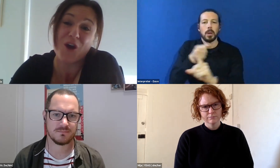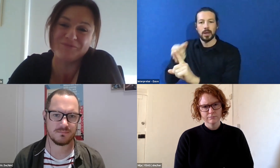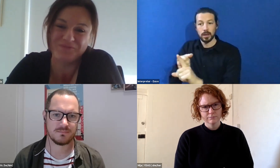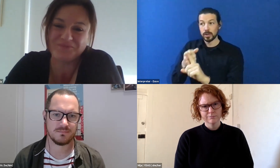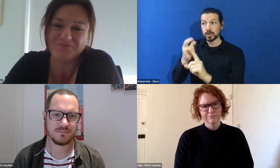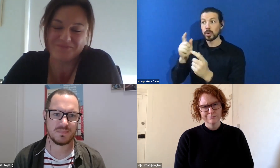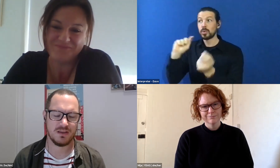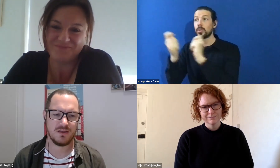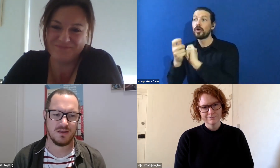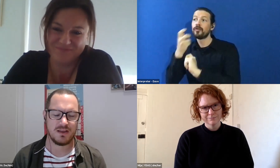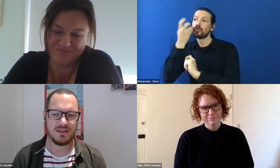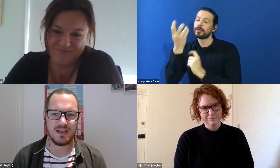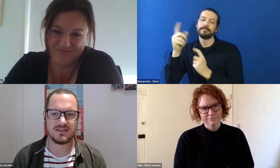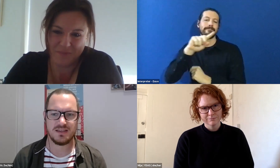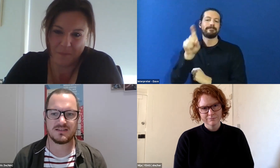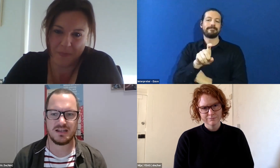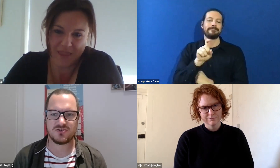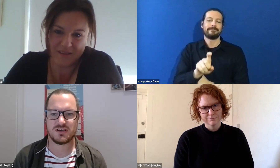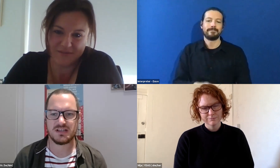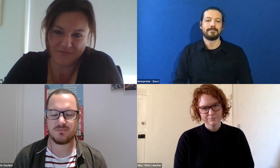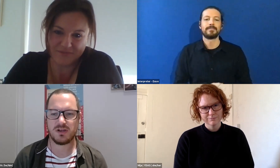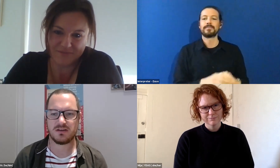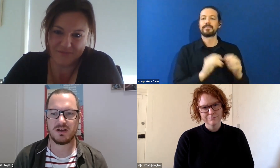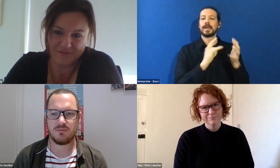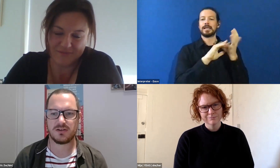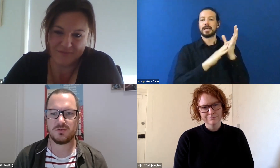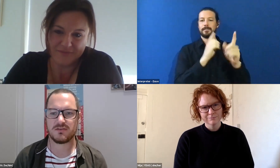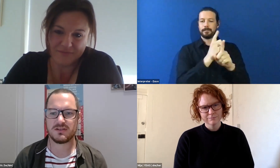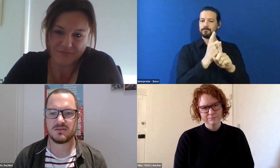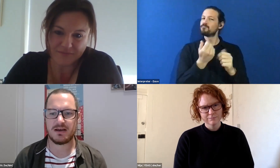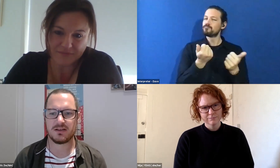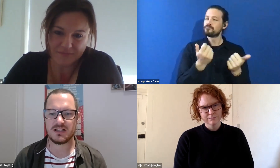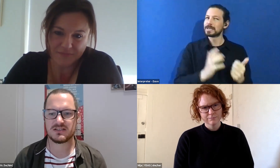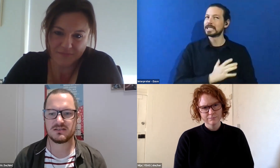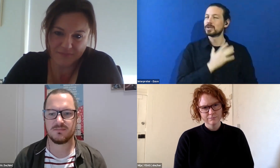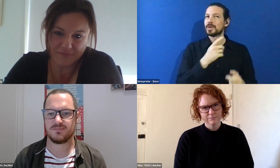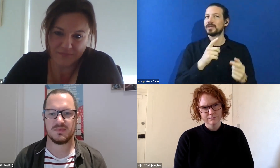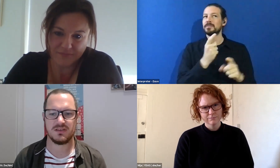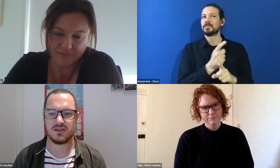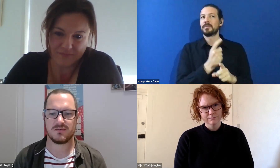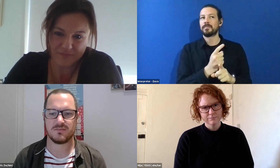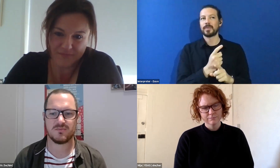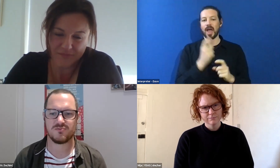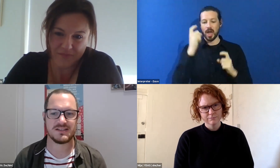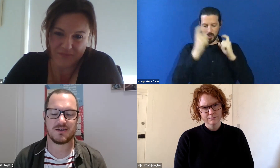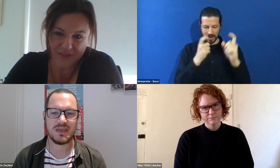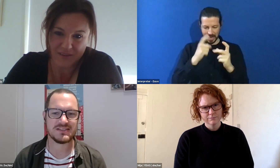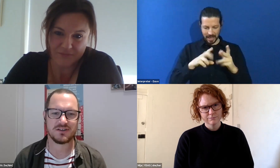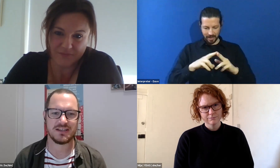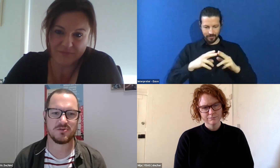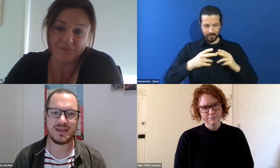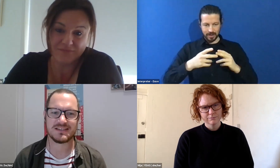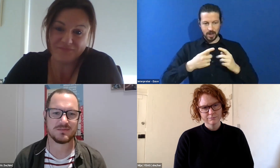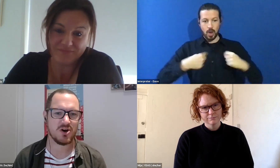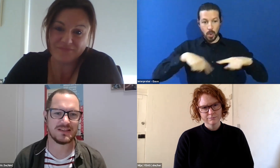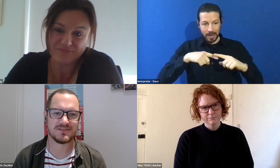don't know. Yeah, it's an interesting point. I wonder whether it's about us, you know, writing a piece on